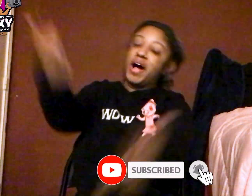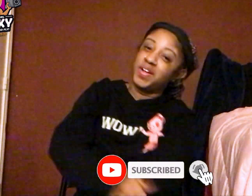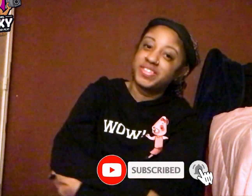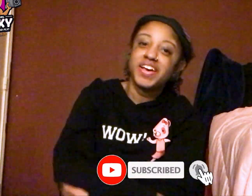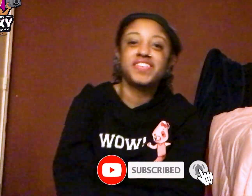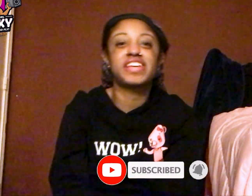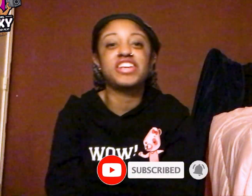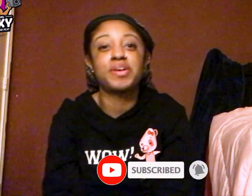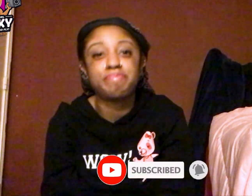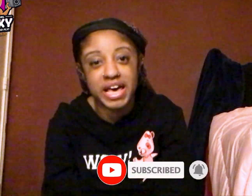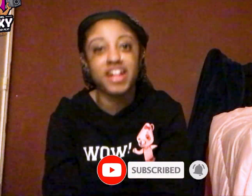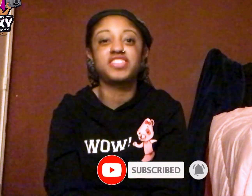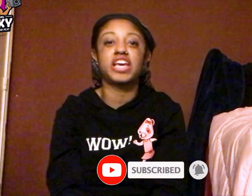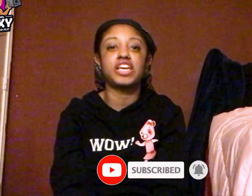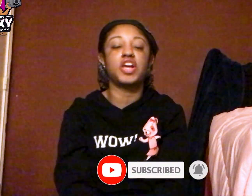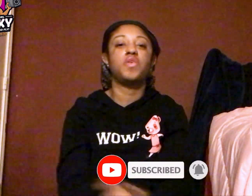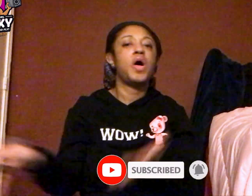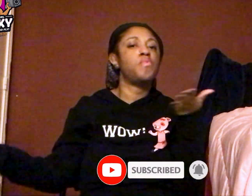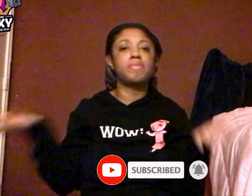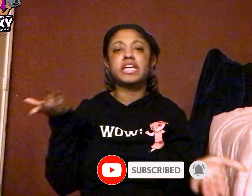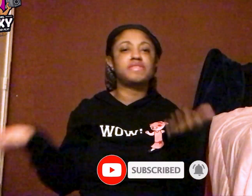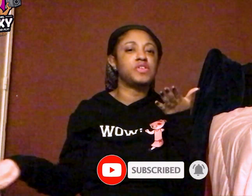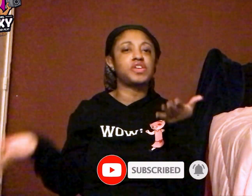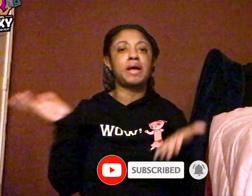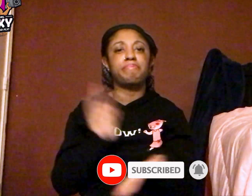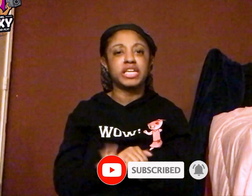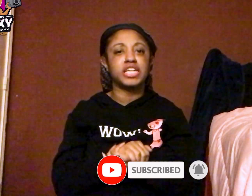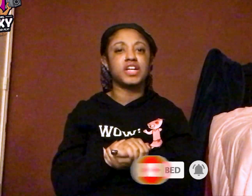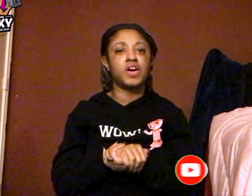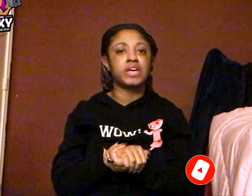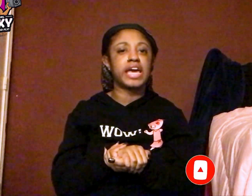post notification bell so you know when my next video is going to be here, okay?